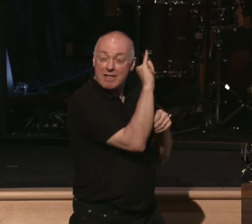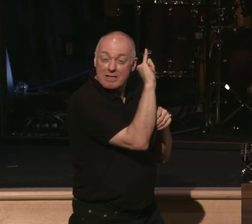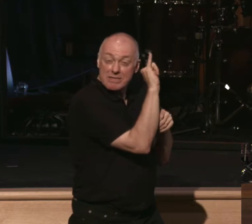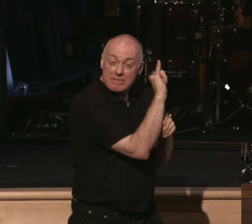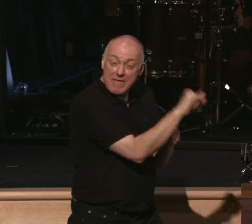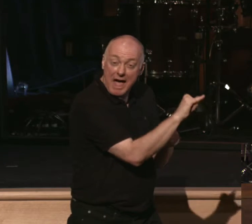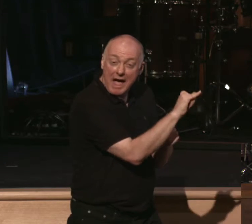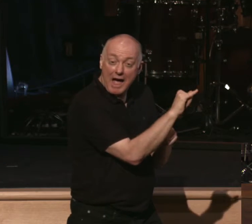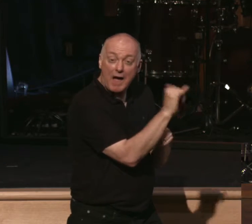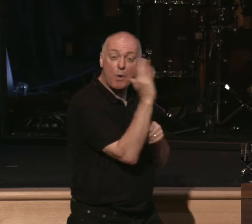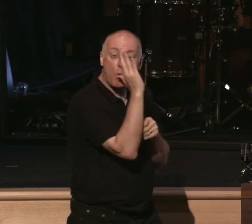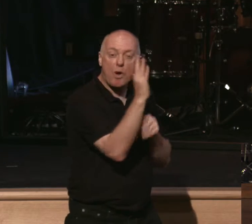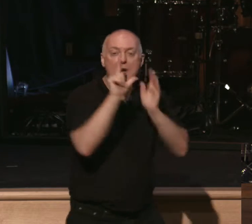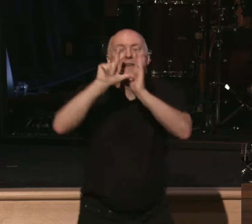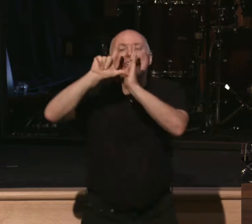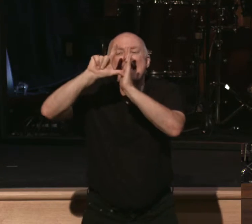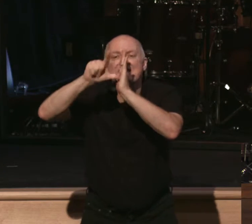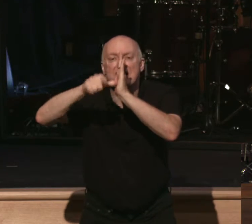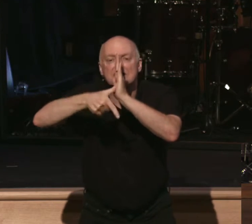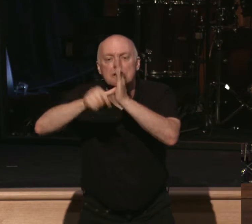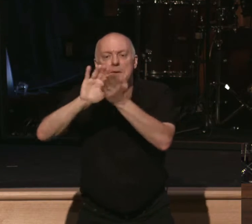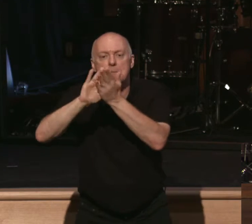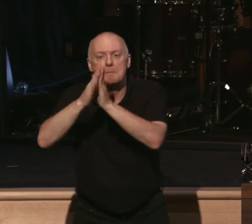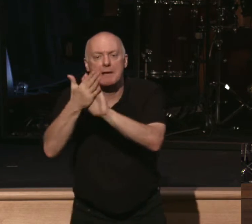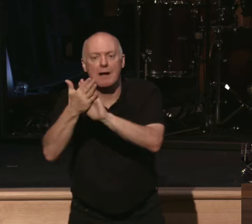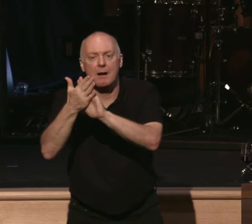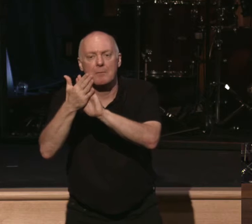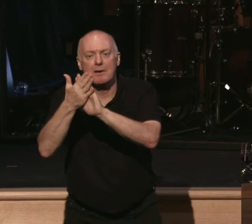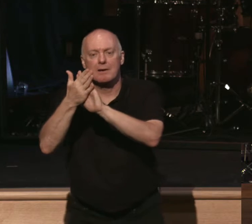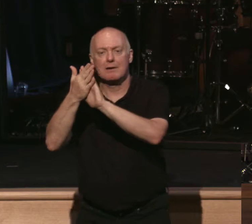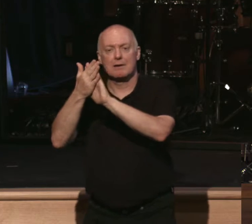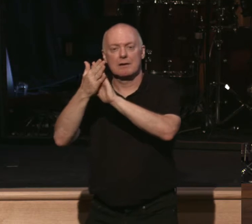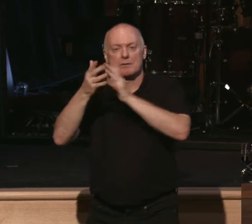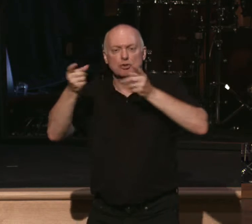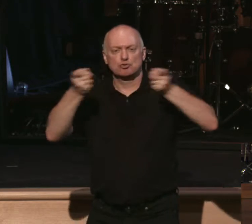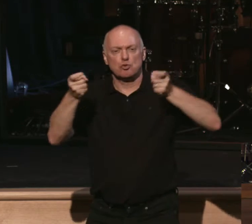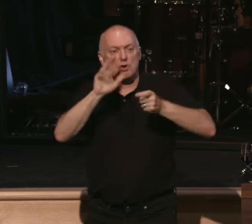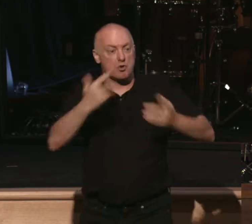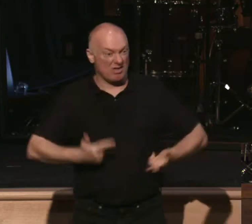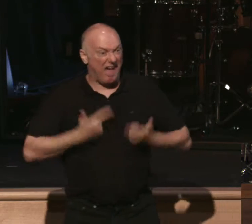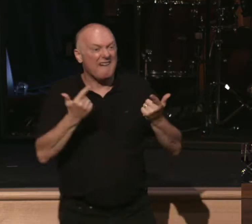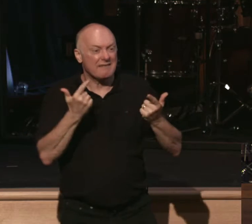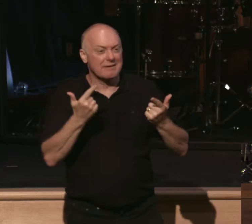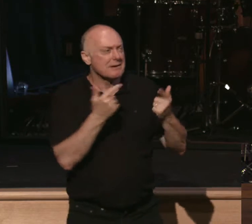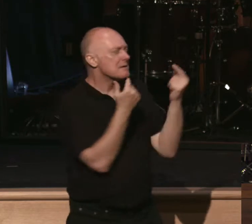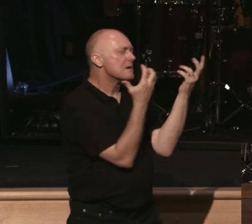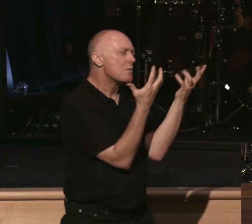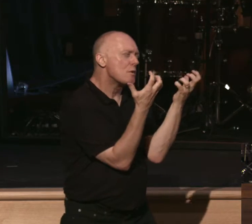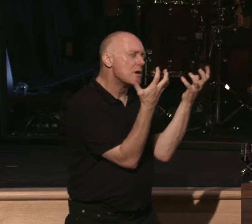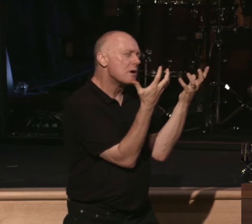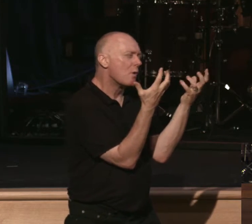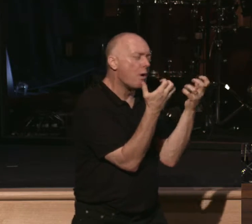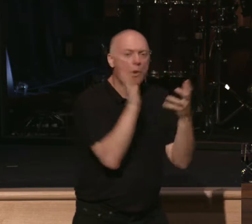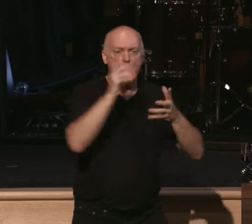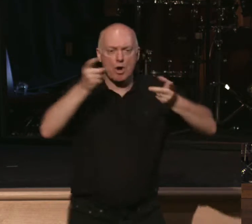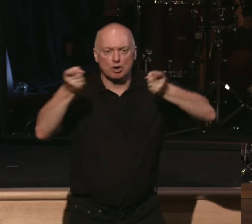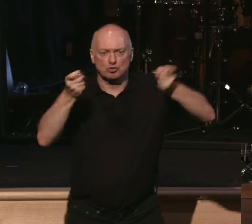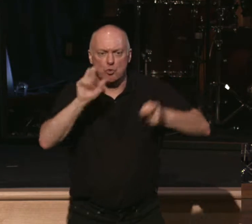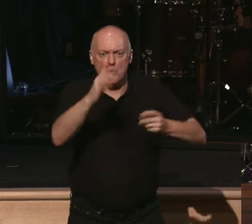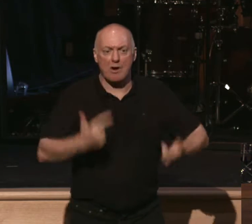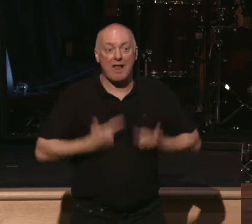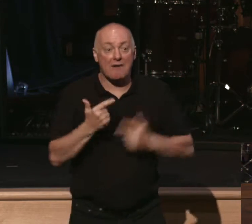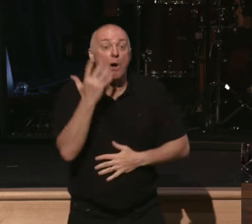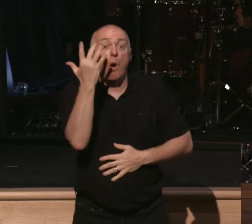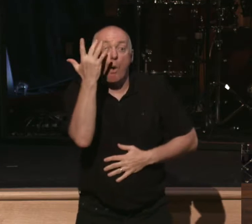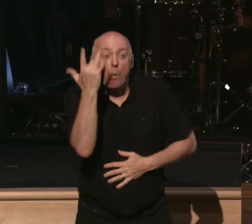lust will eventually become life-dominating. It will become life-dominating